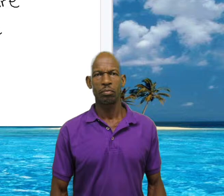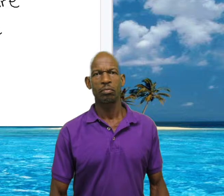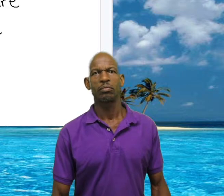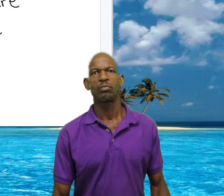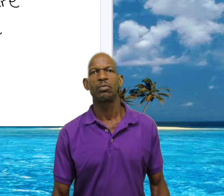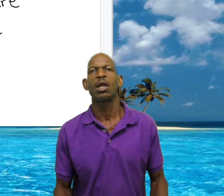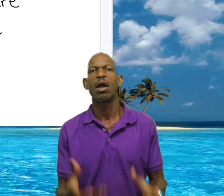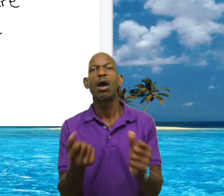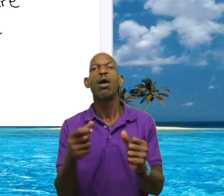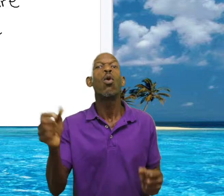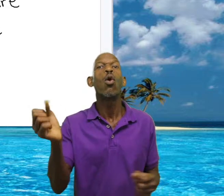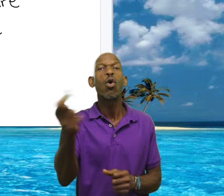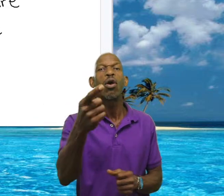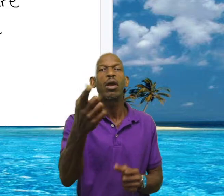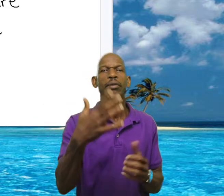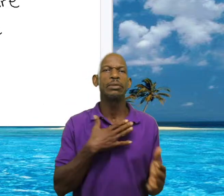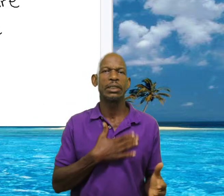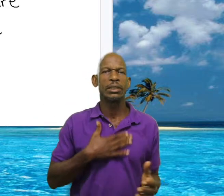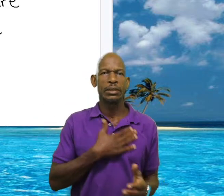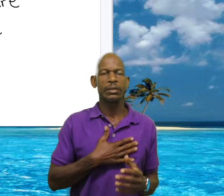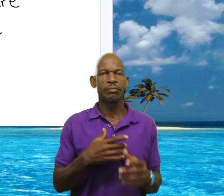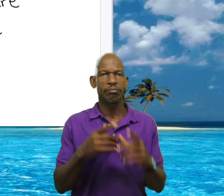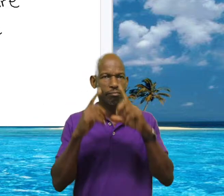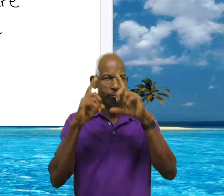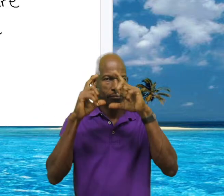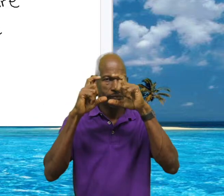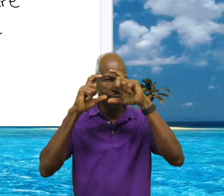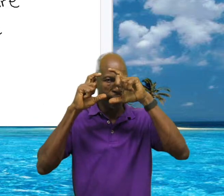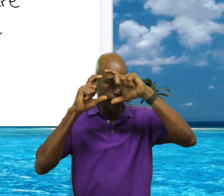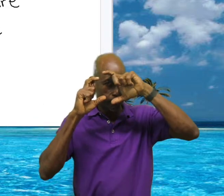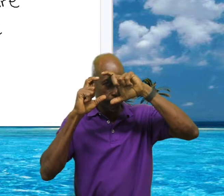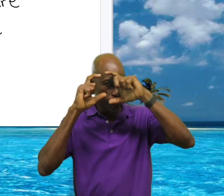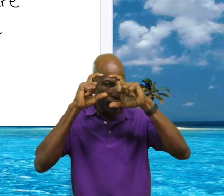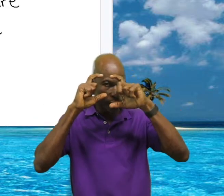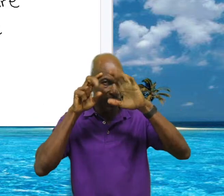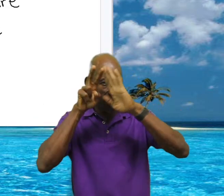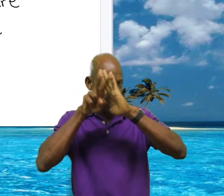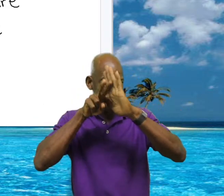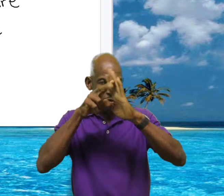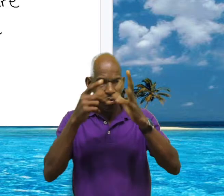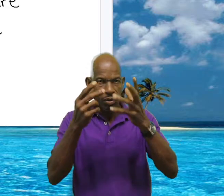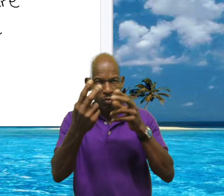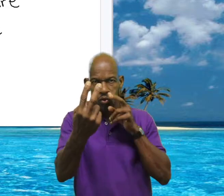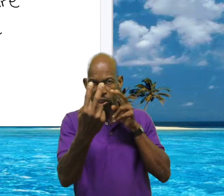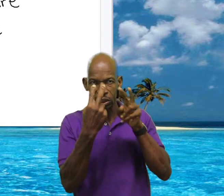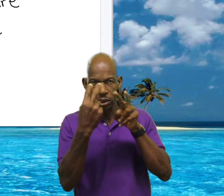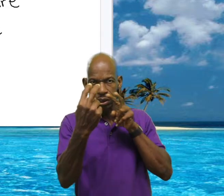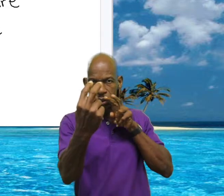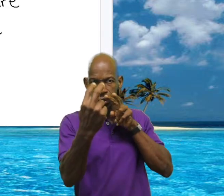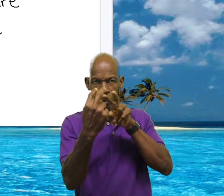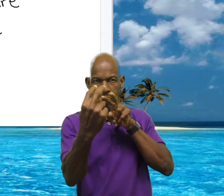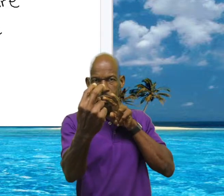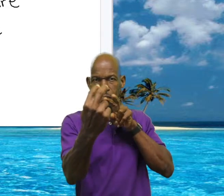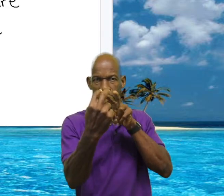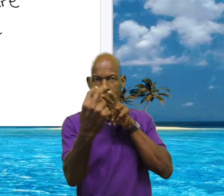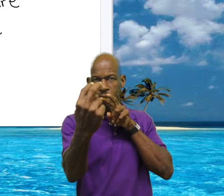on your cameras, please. Try to put on your cameras so that I can see you when I'm teaching. Please, thank you. I'm